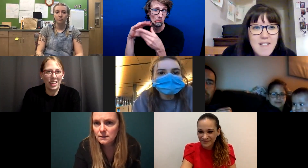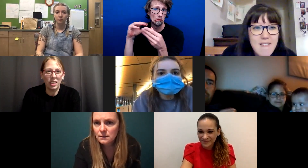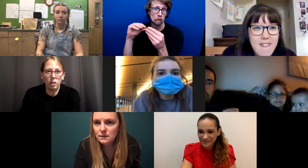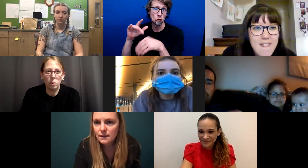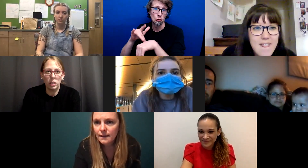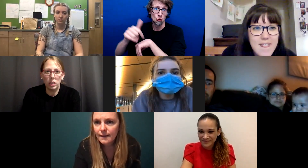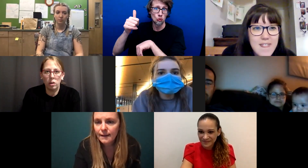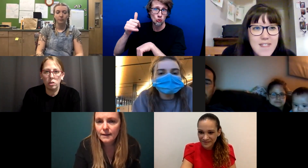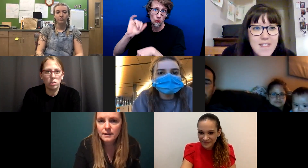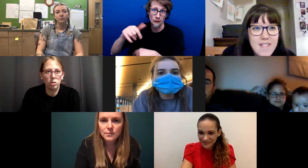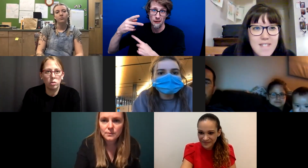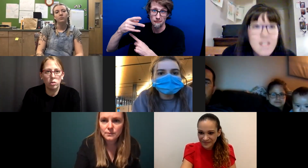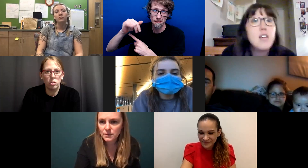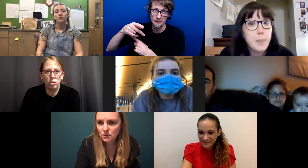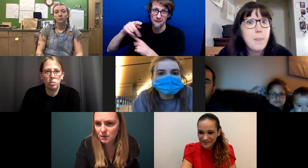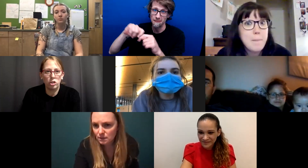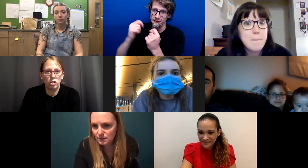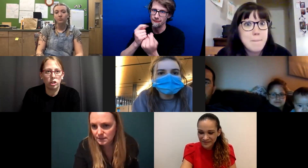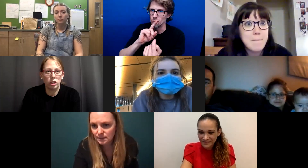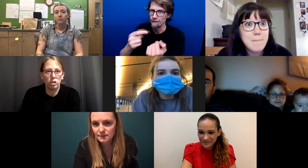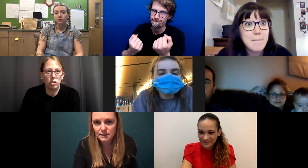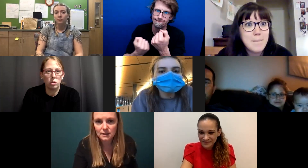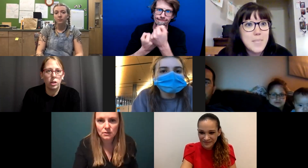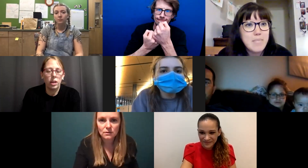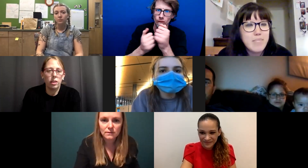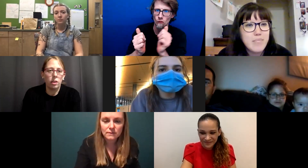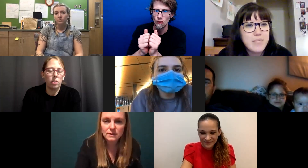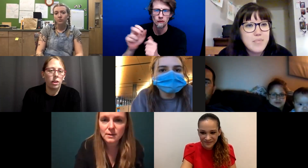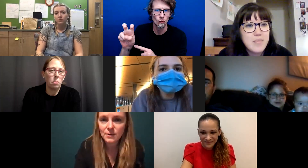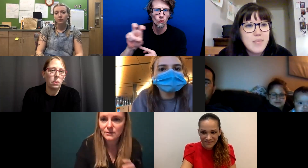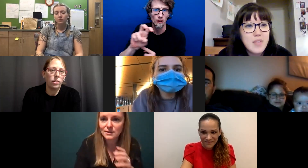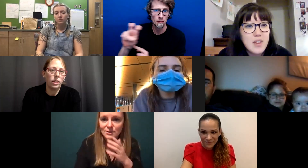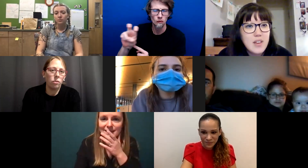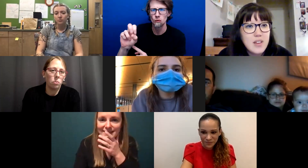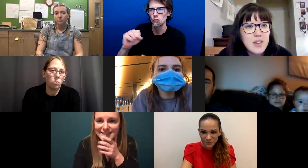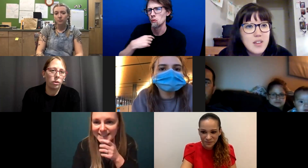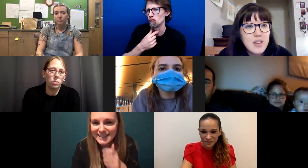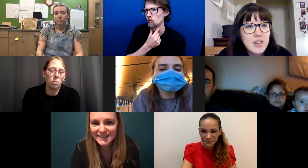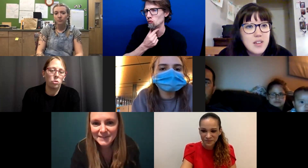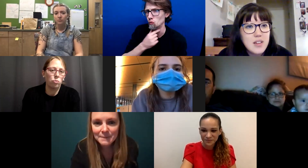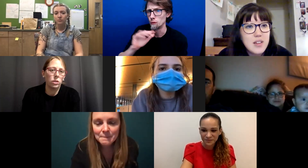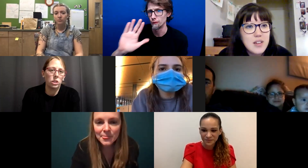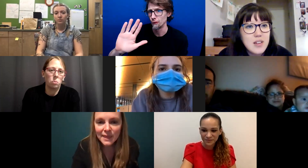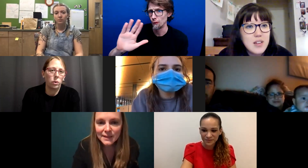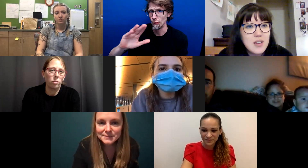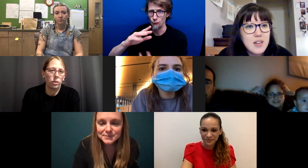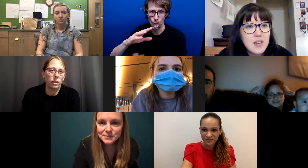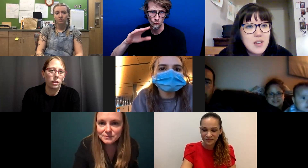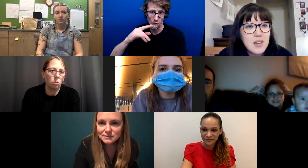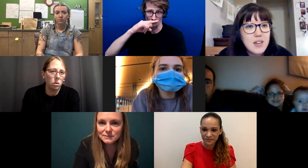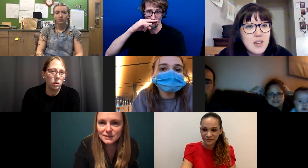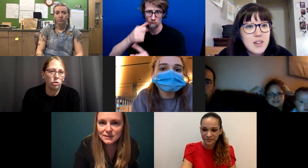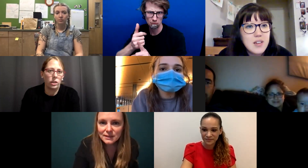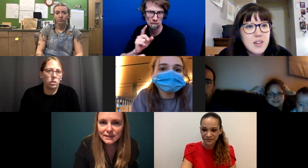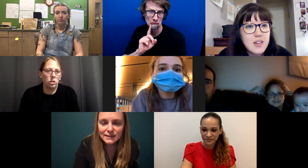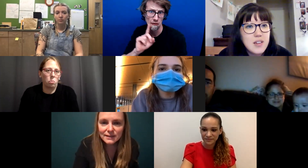I think Loki also mentioned earlier too that the parent infant program team was really supportive with the